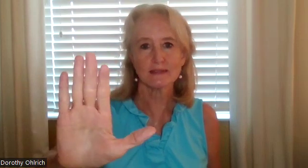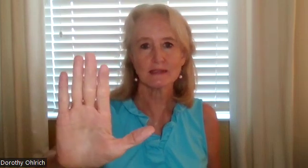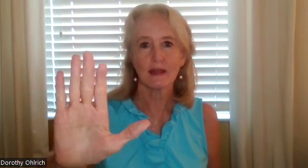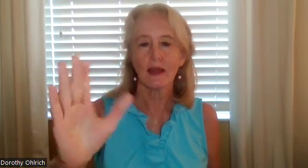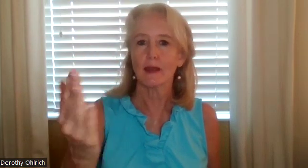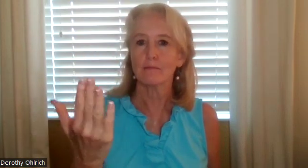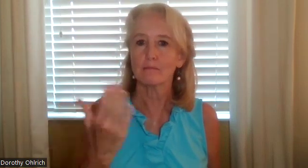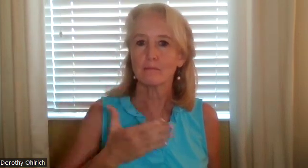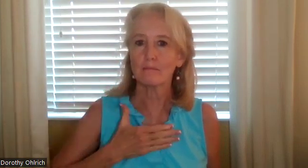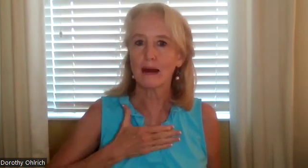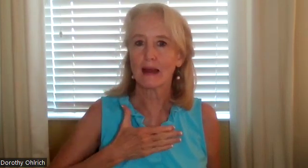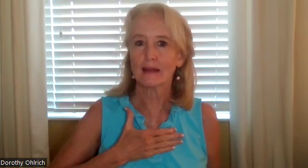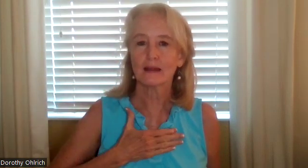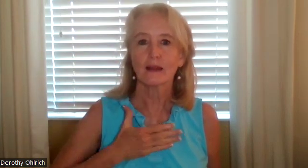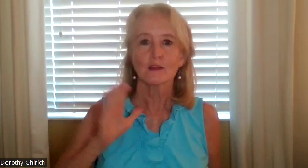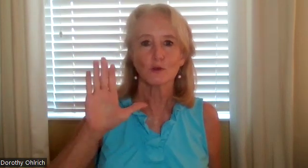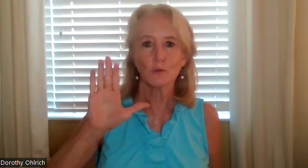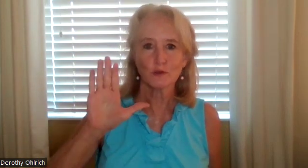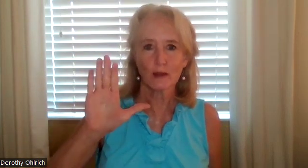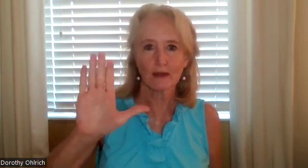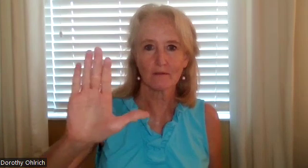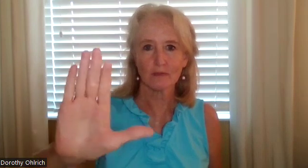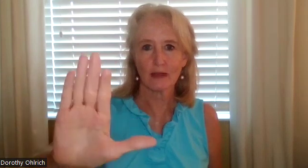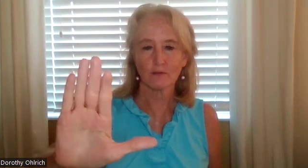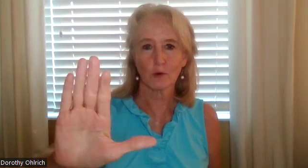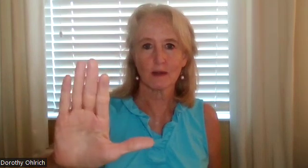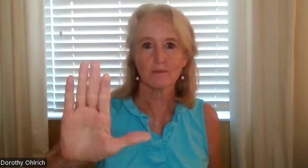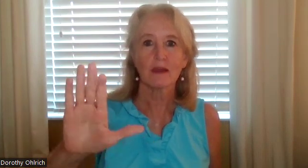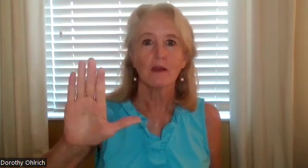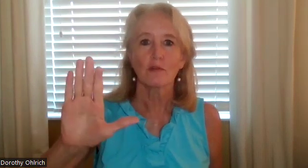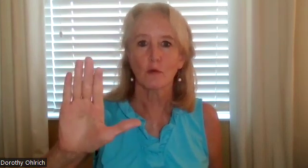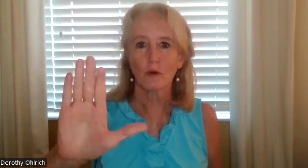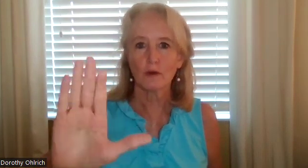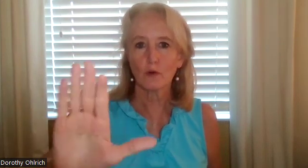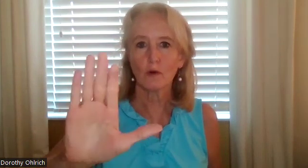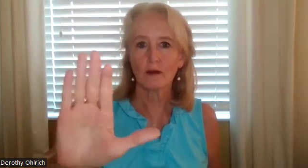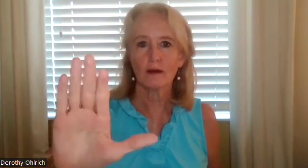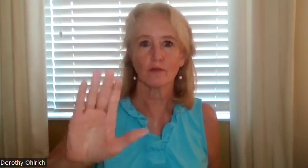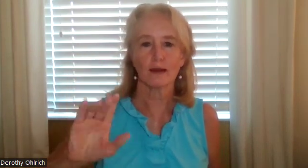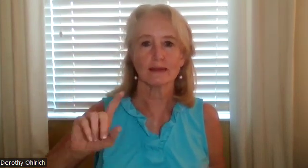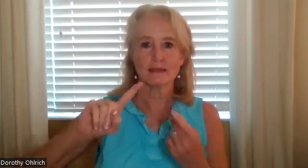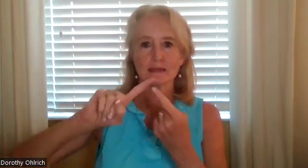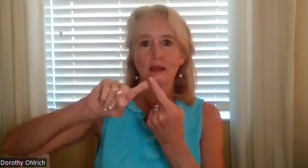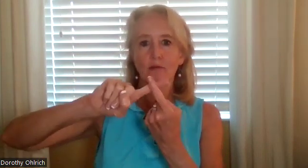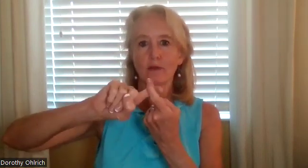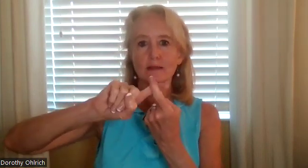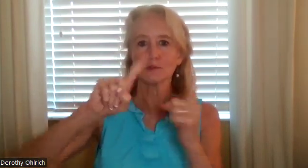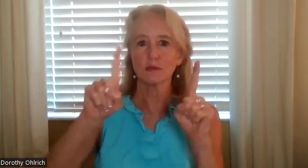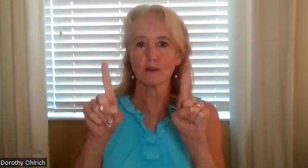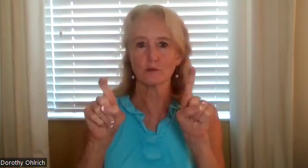friends and mine. So you put your hand flat forward. For your friends. Friends, you take your